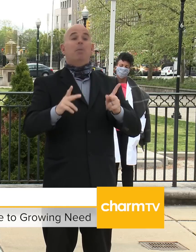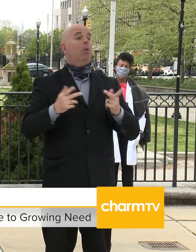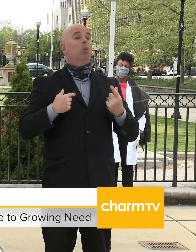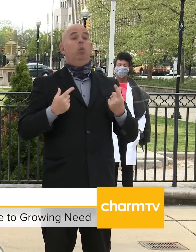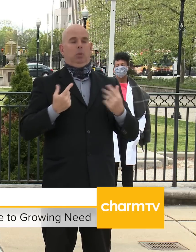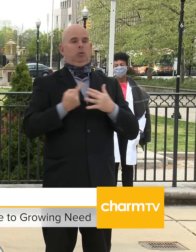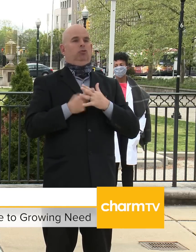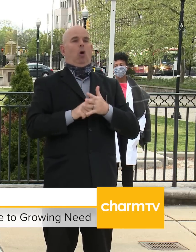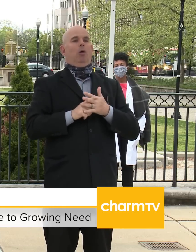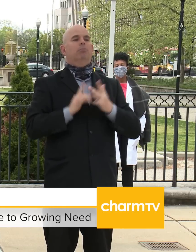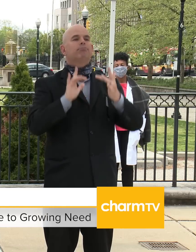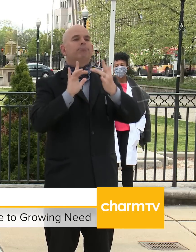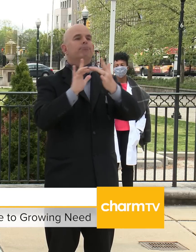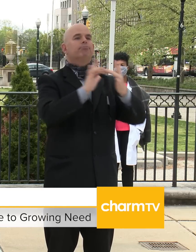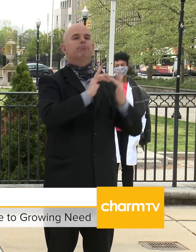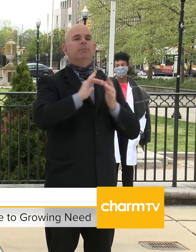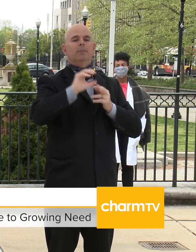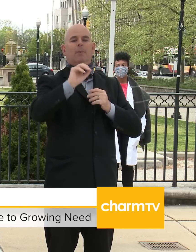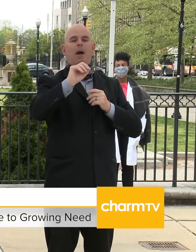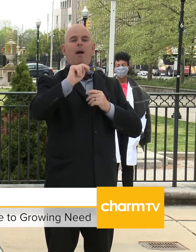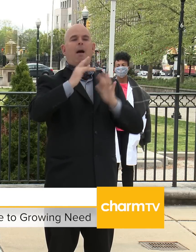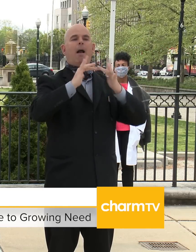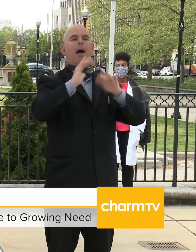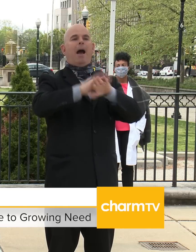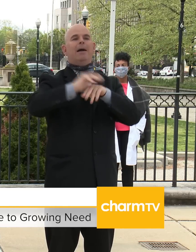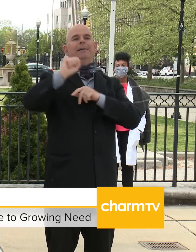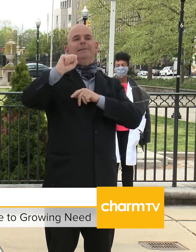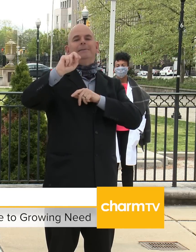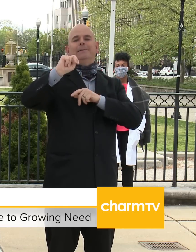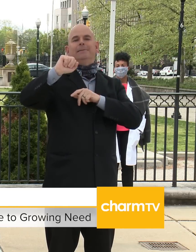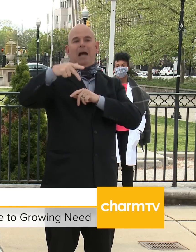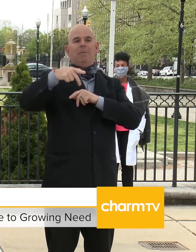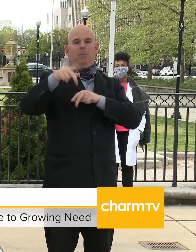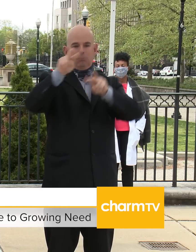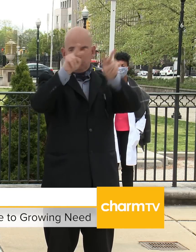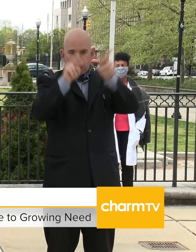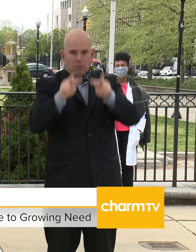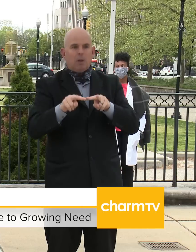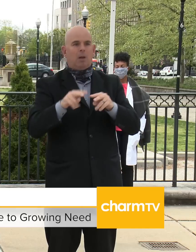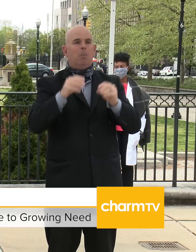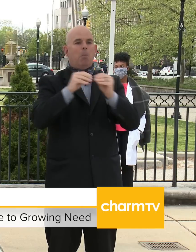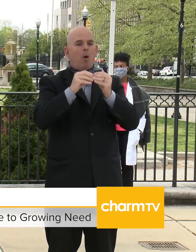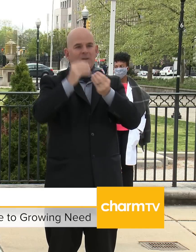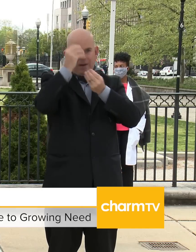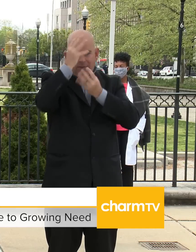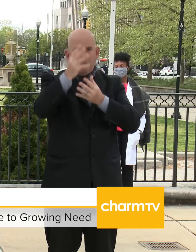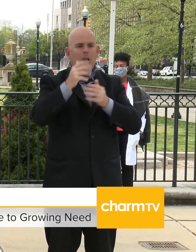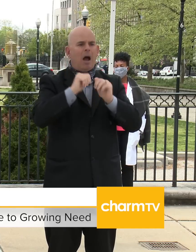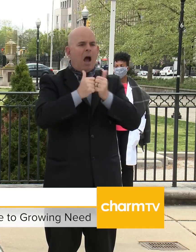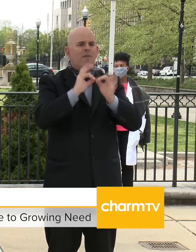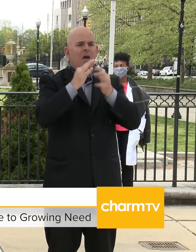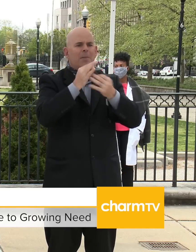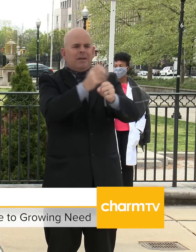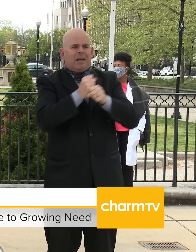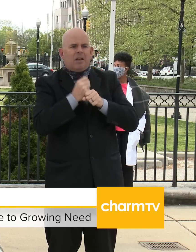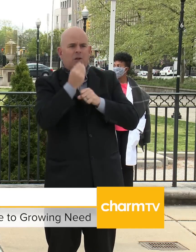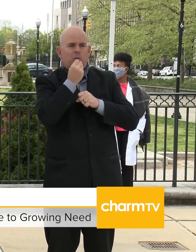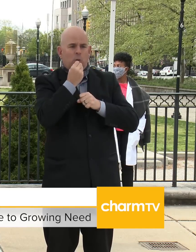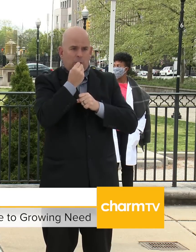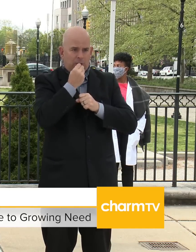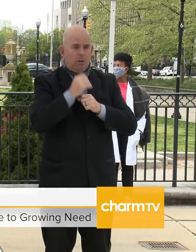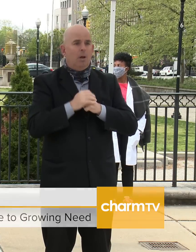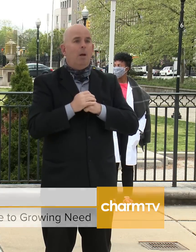SNAP helps food insecure families get the groceries they need safely. For those who typically